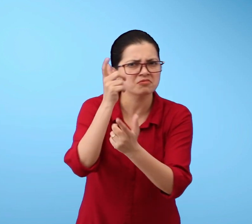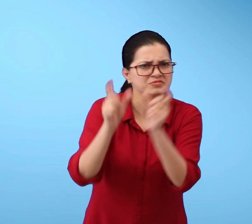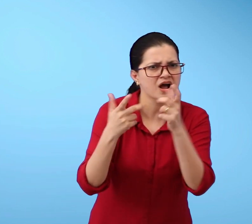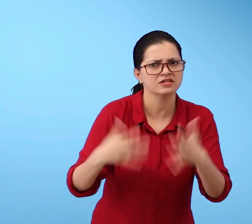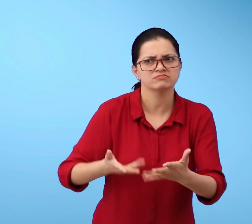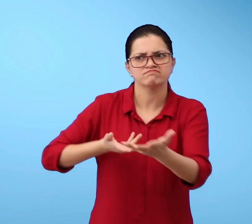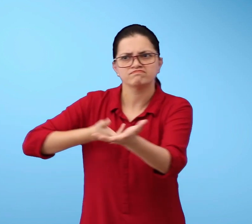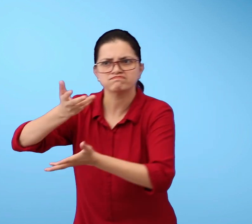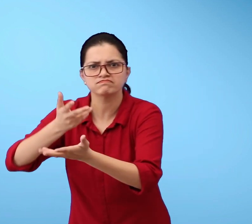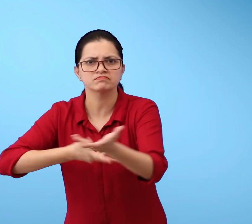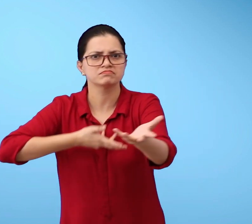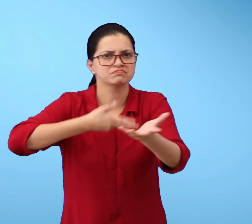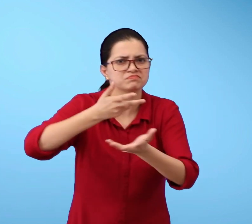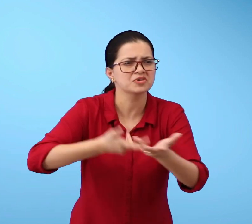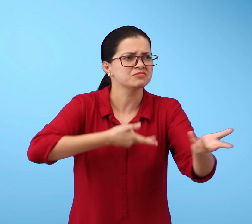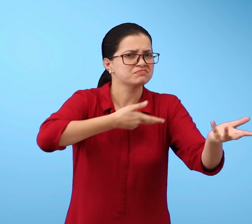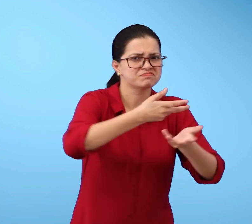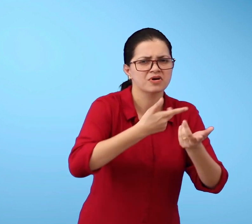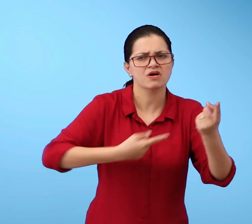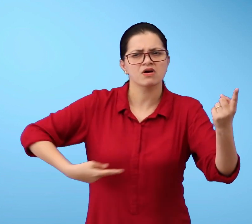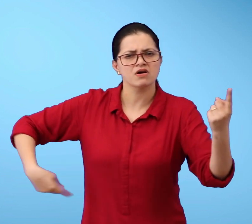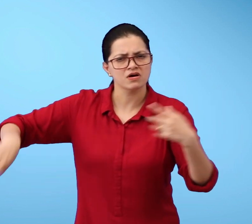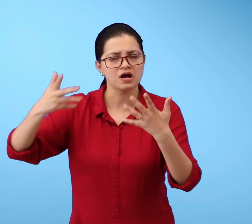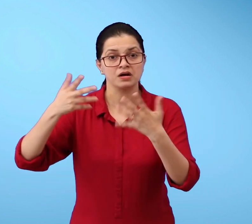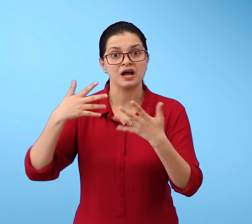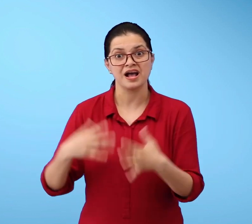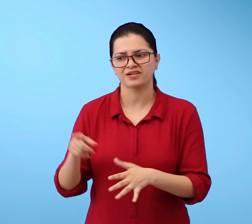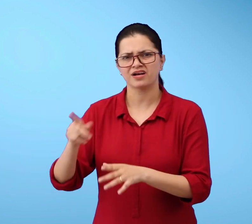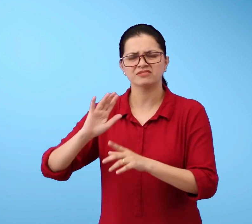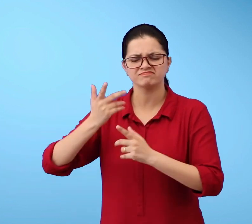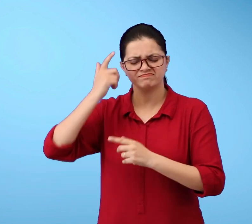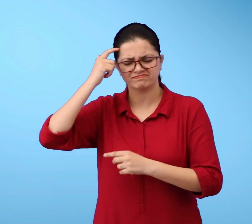meeting and holding discussions with other thinkers.